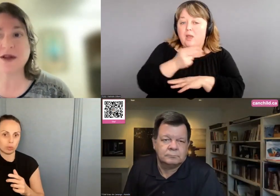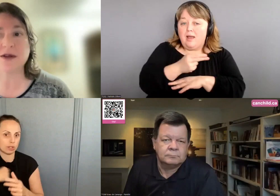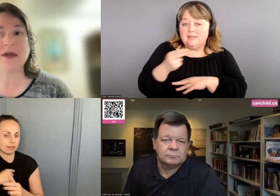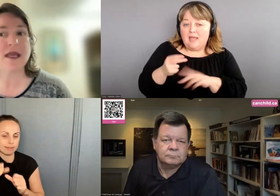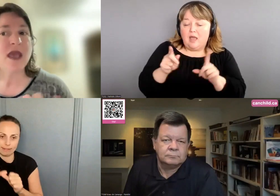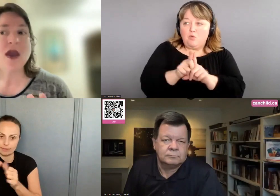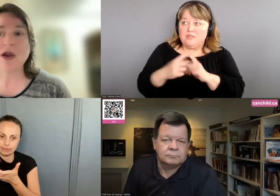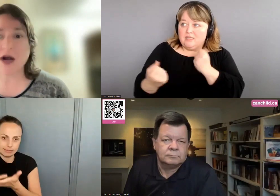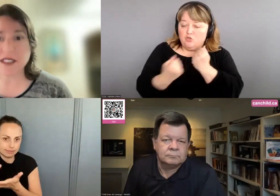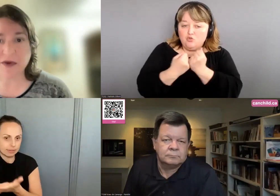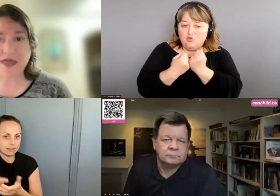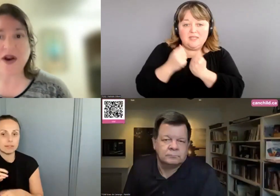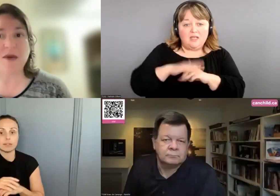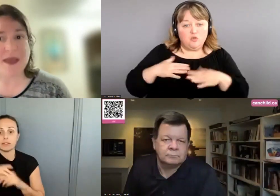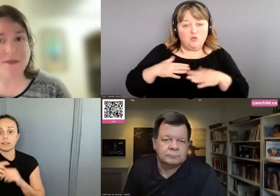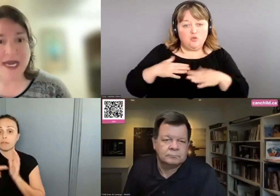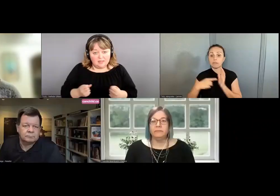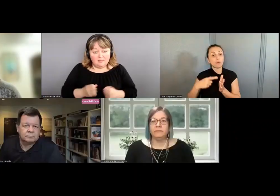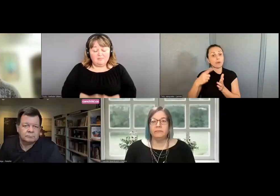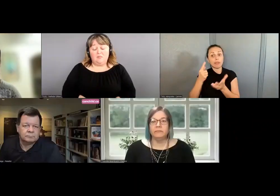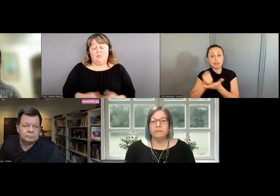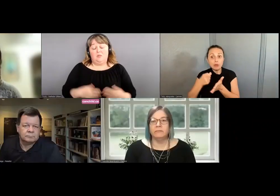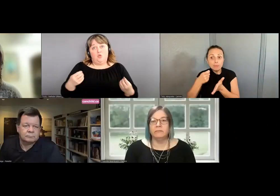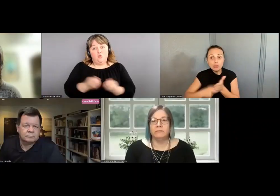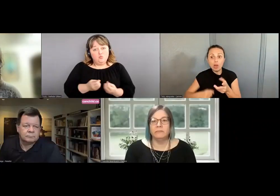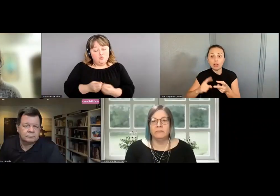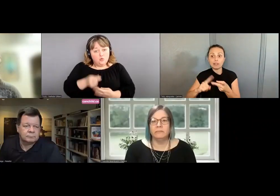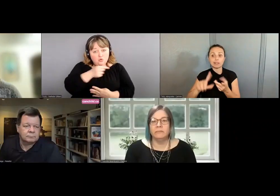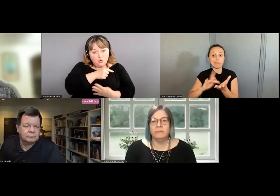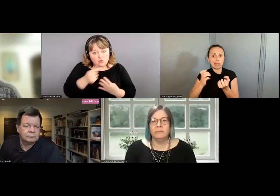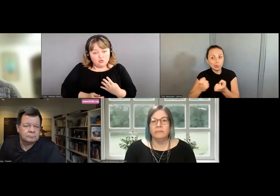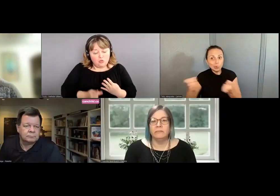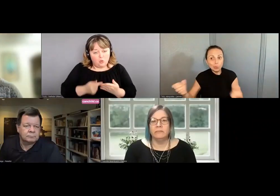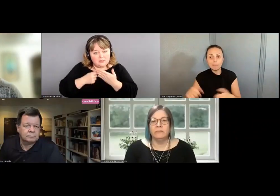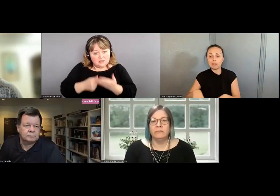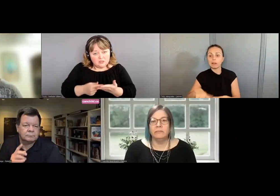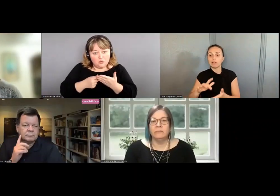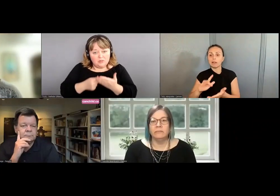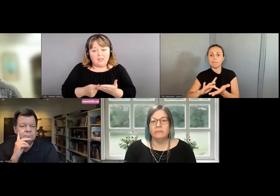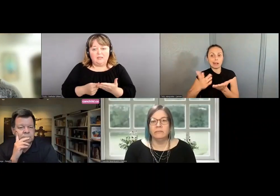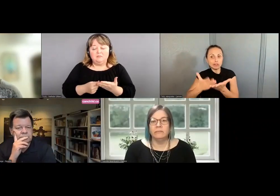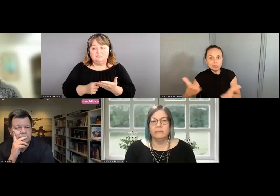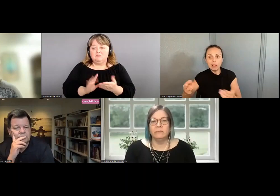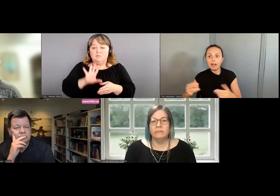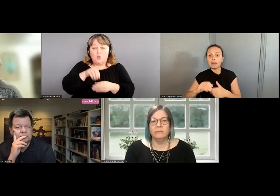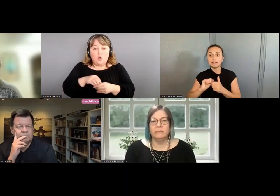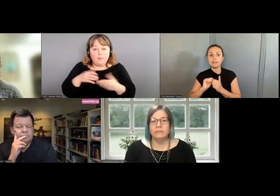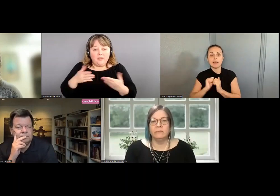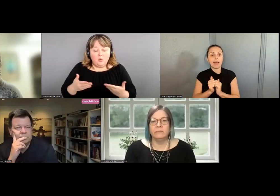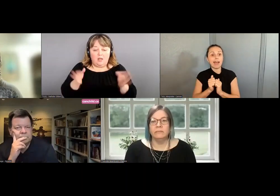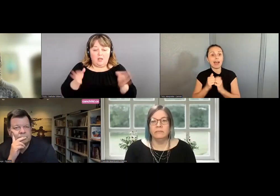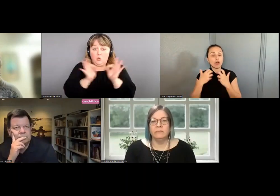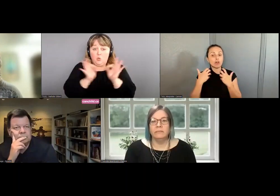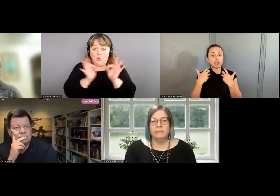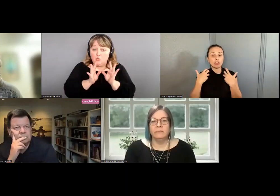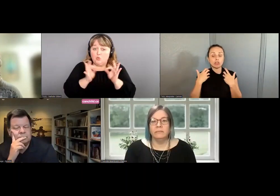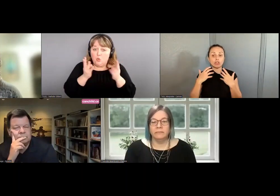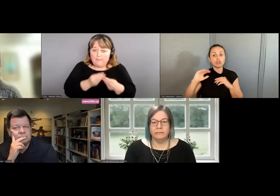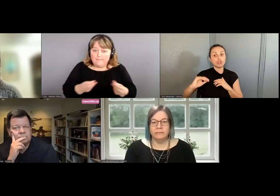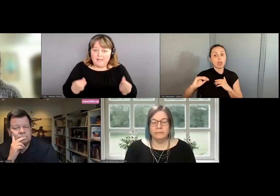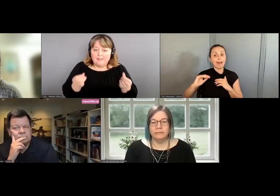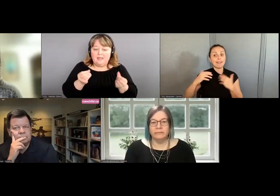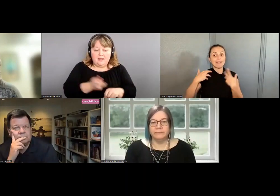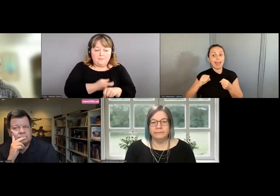here, including costs for therapy, medical equipment, medical supplies, how child health outcomes are